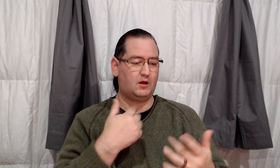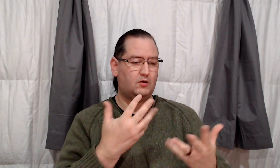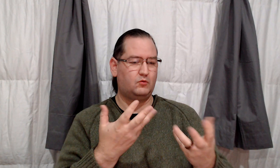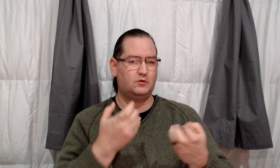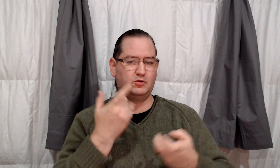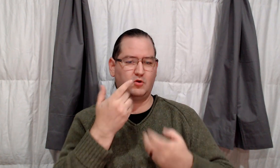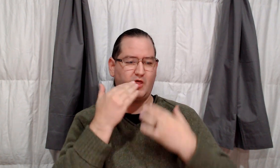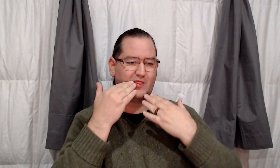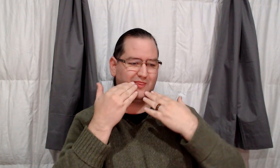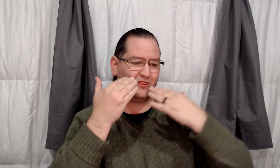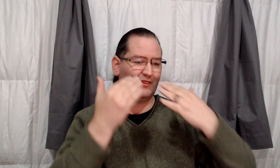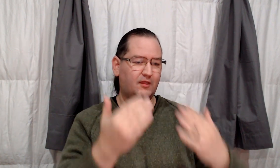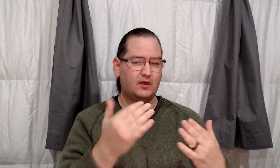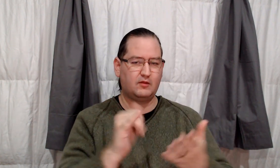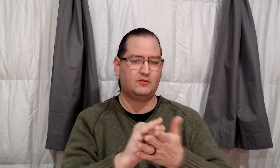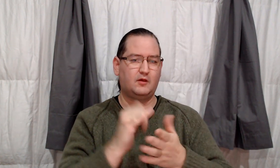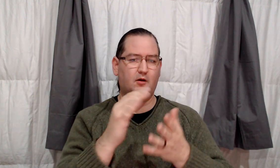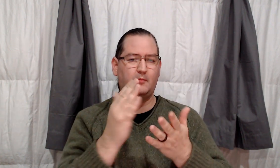doing that job for you and doing it brilliantly.